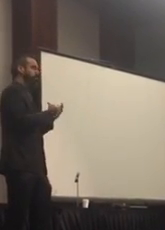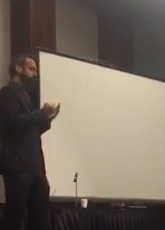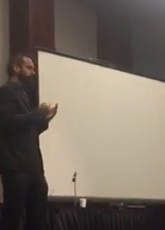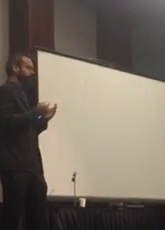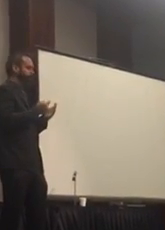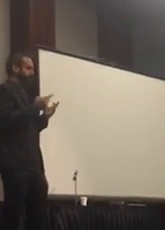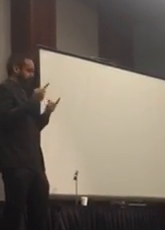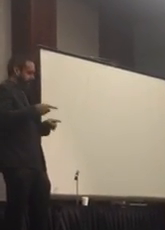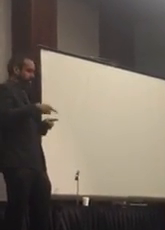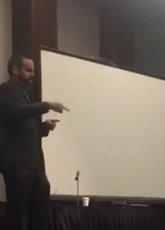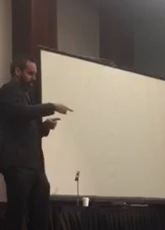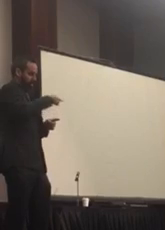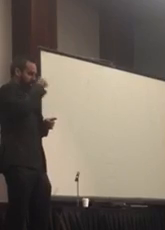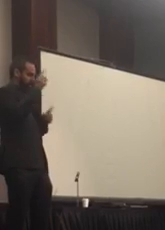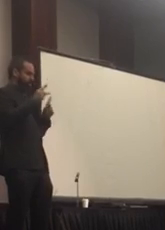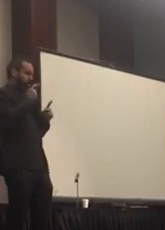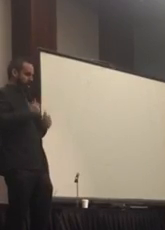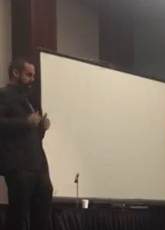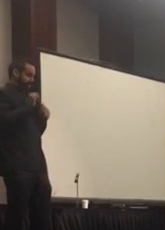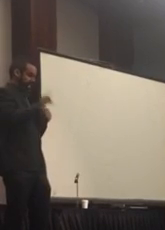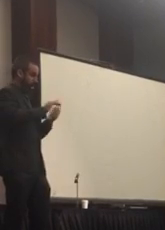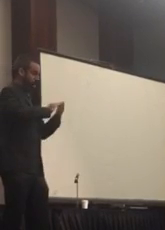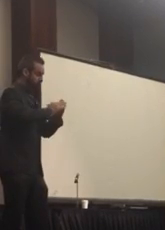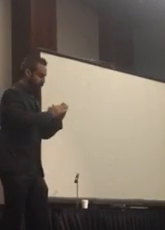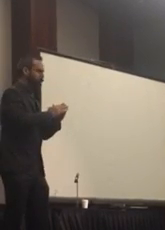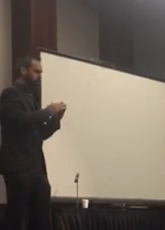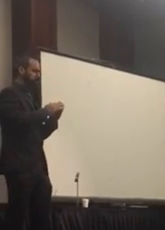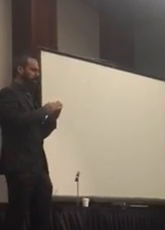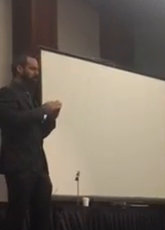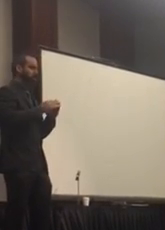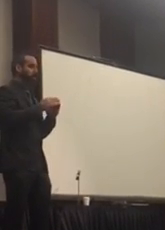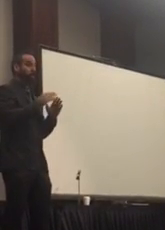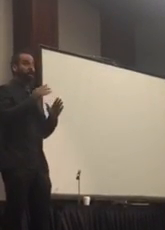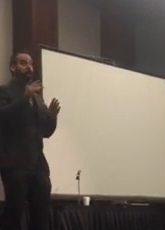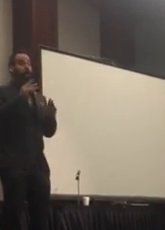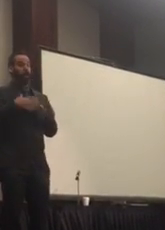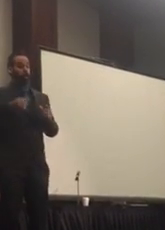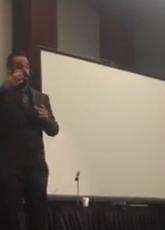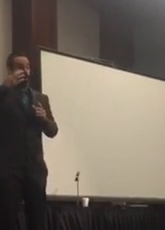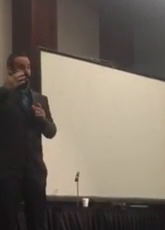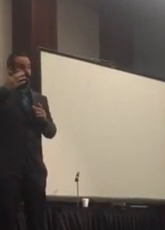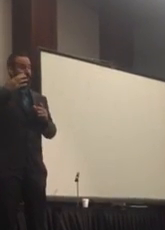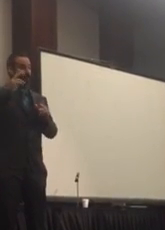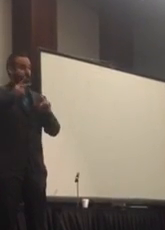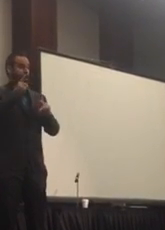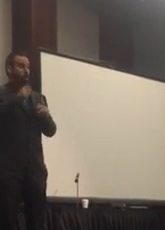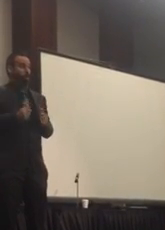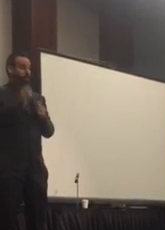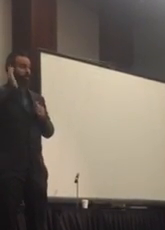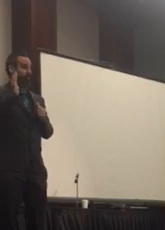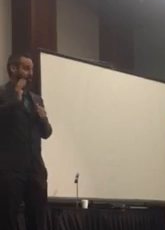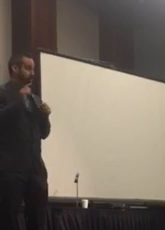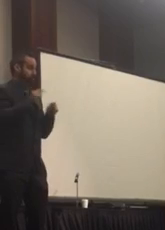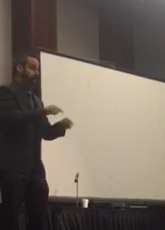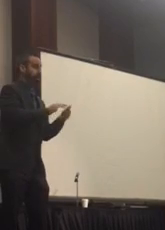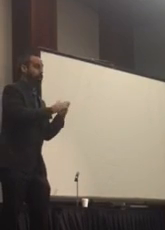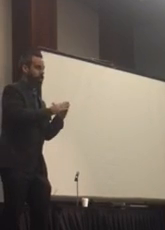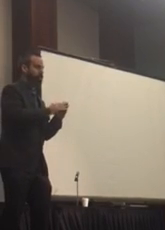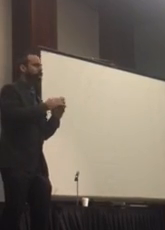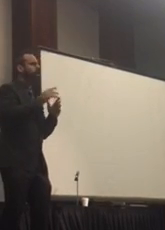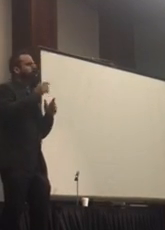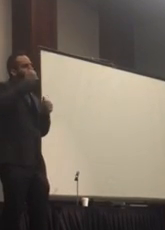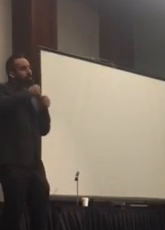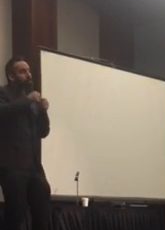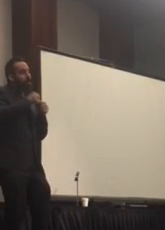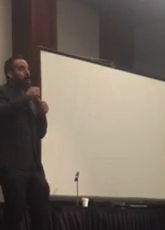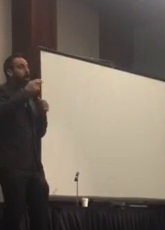done to the black folks who lived in that community, it was also the fact that white folks who had lived in that community, because remember, public housing was created for poor